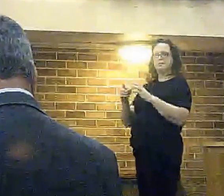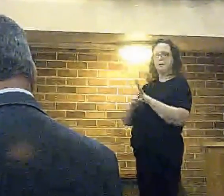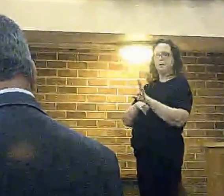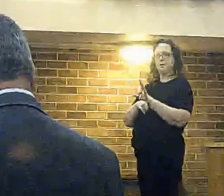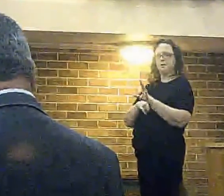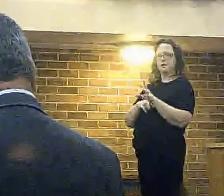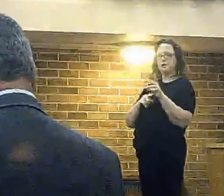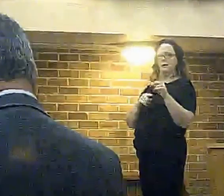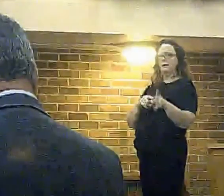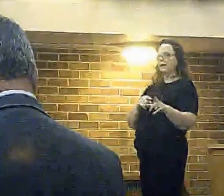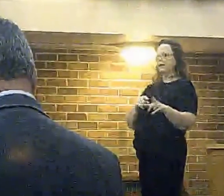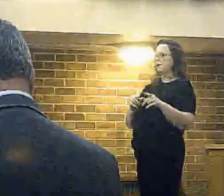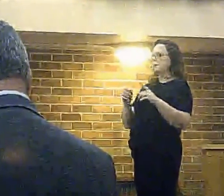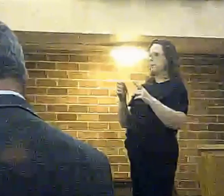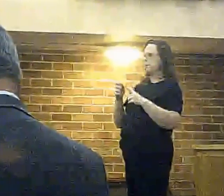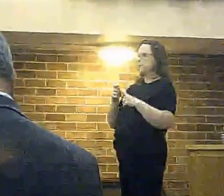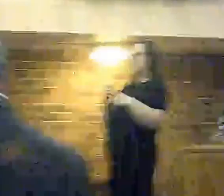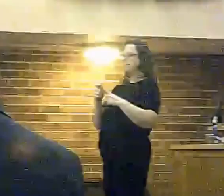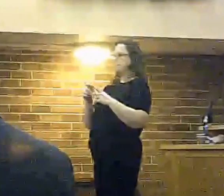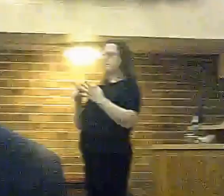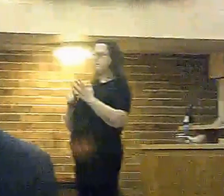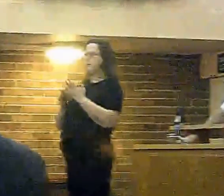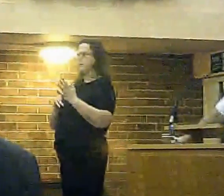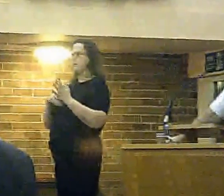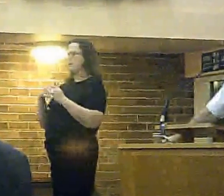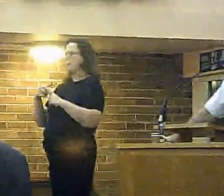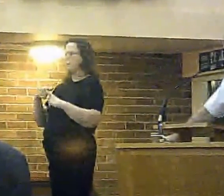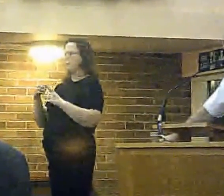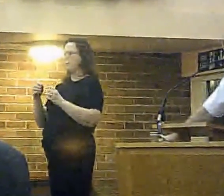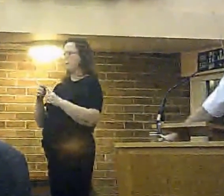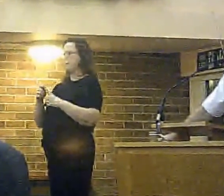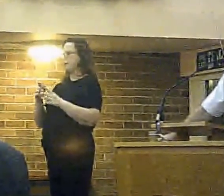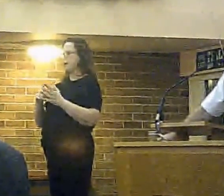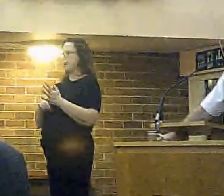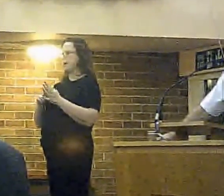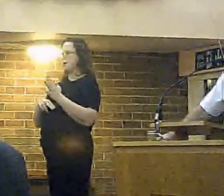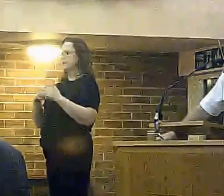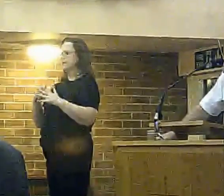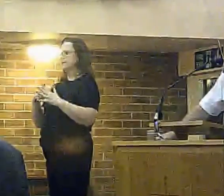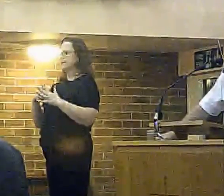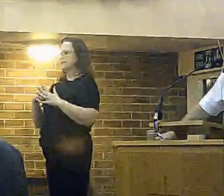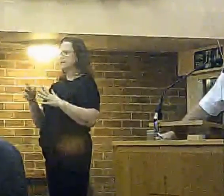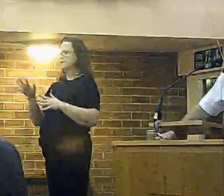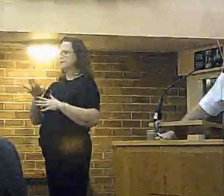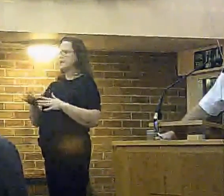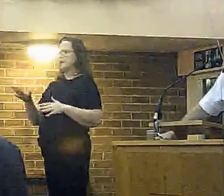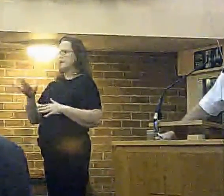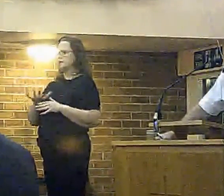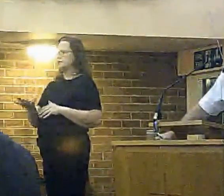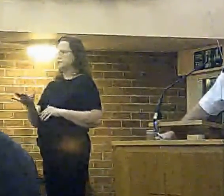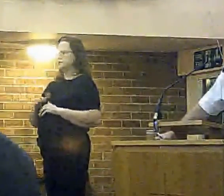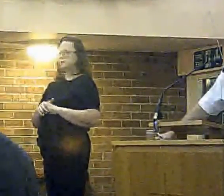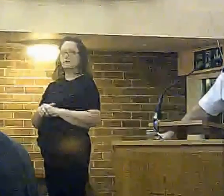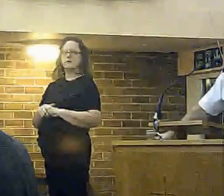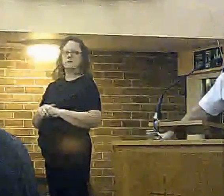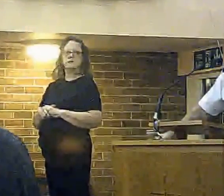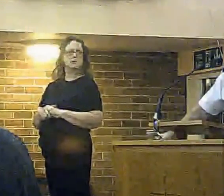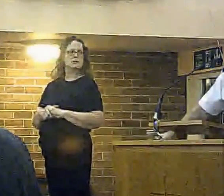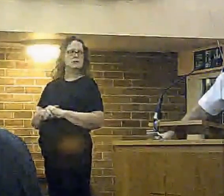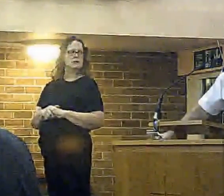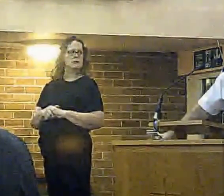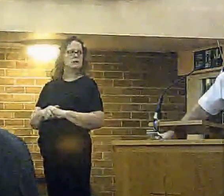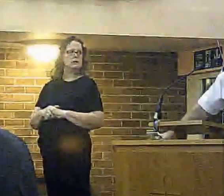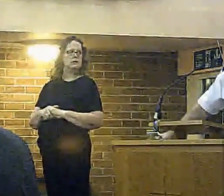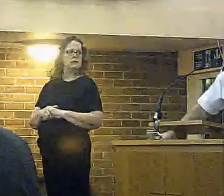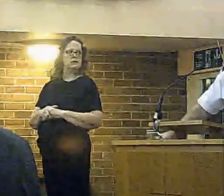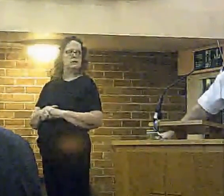that's the Pump Lane site. Yeah. West Kirby